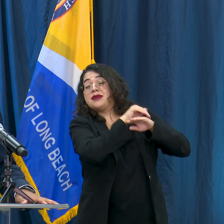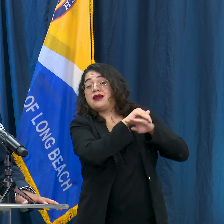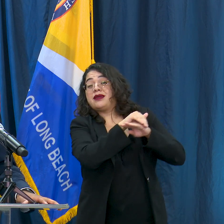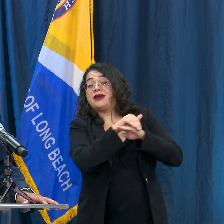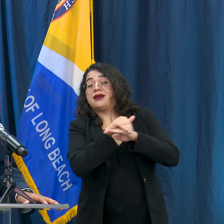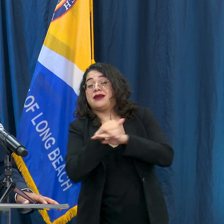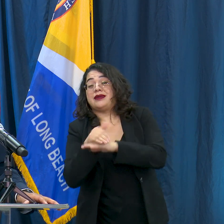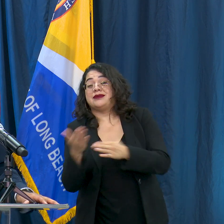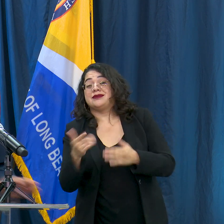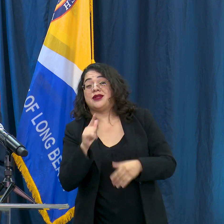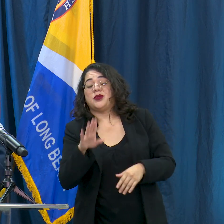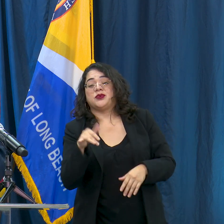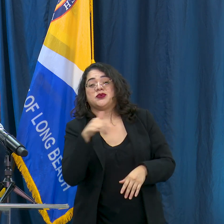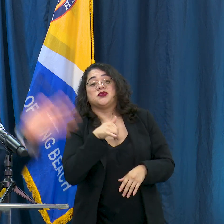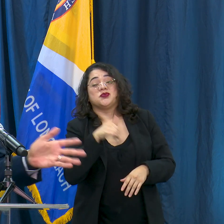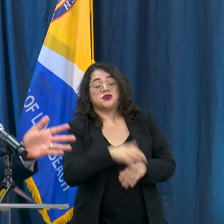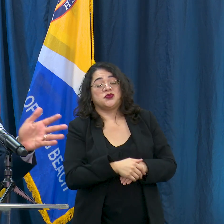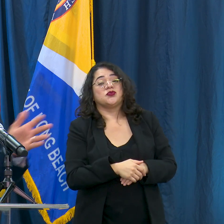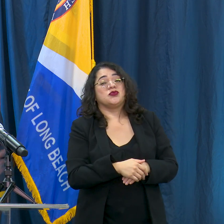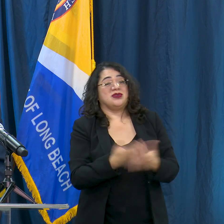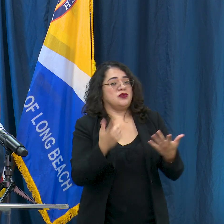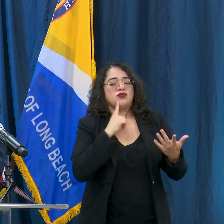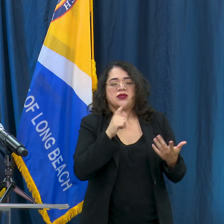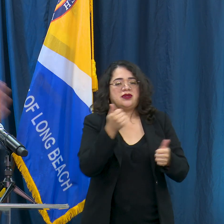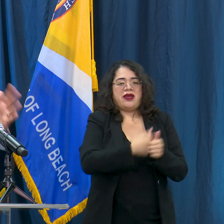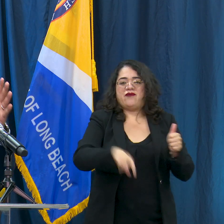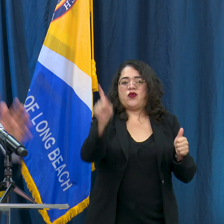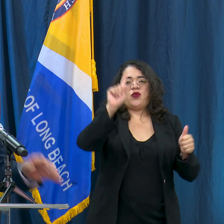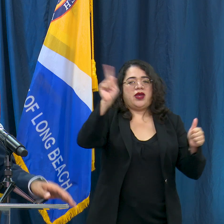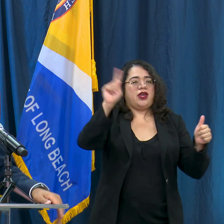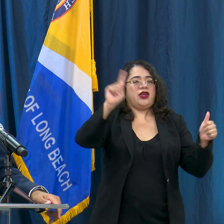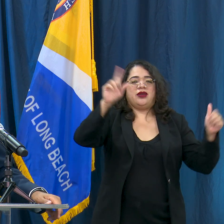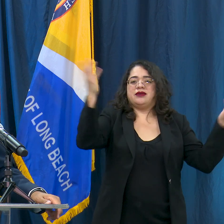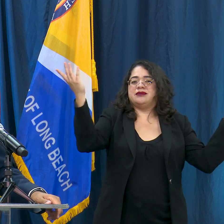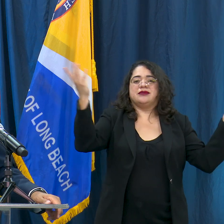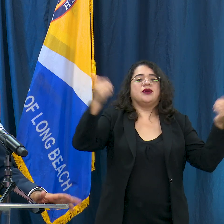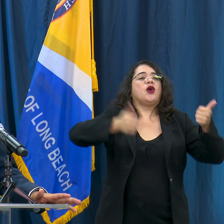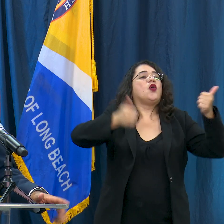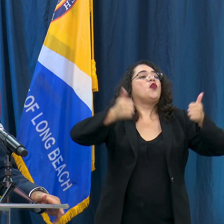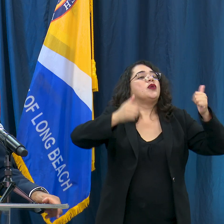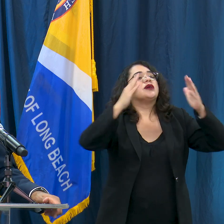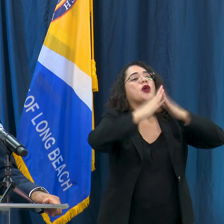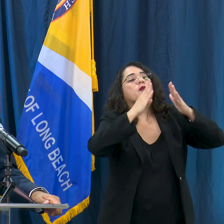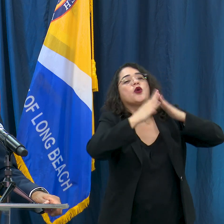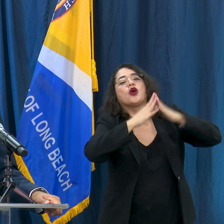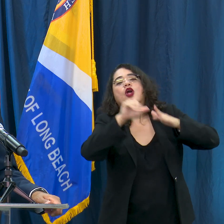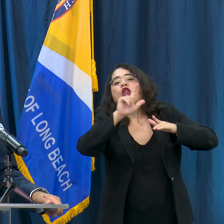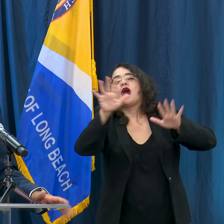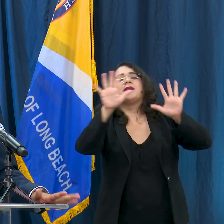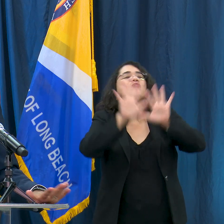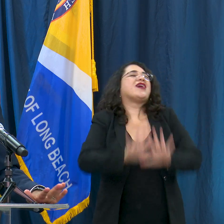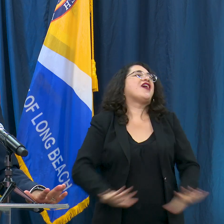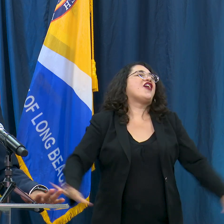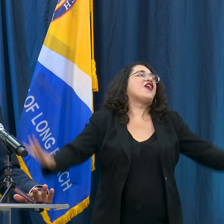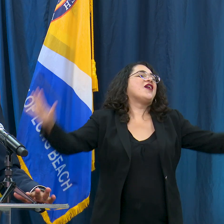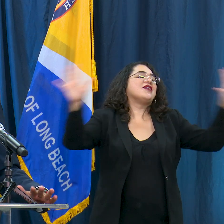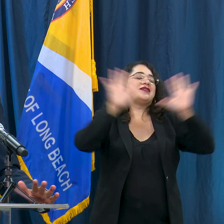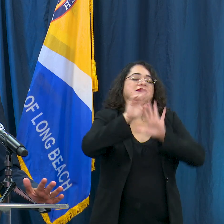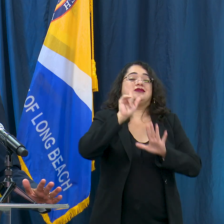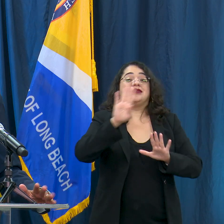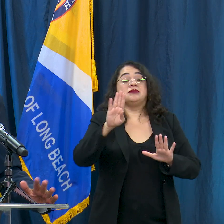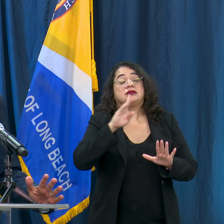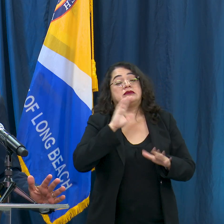city, all across the city, regardless of neighborhood. They're going off everywhere. Fireworks are illegal. They